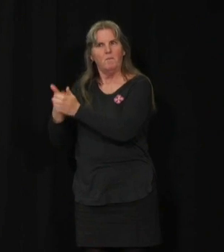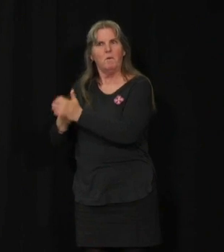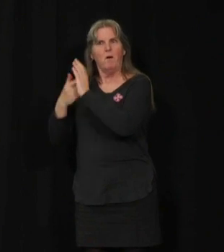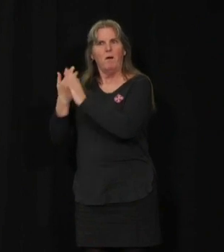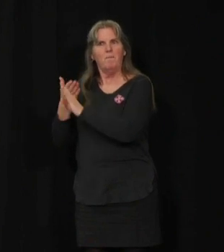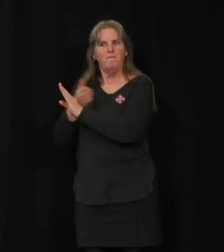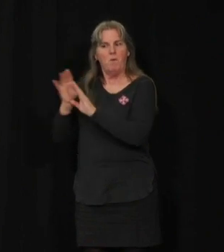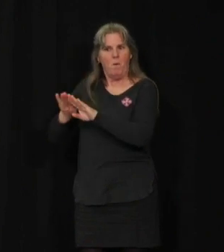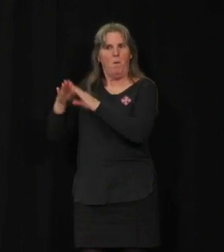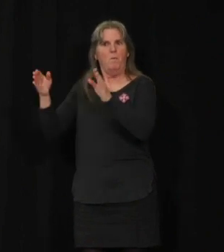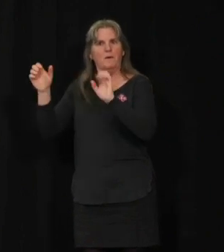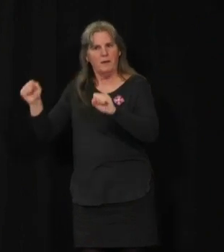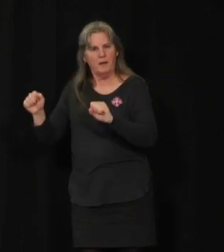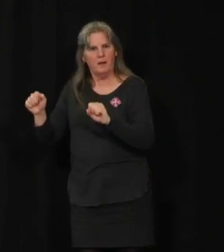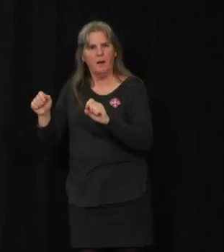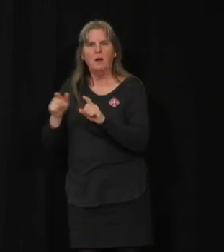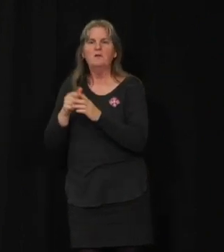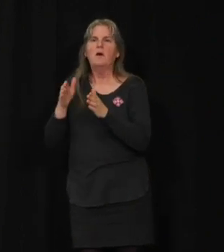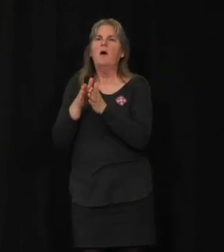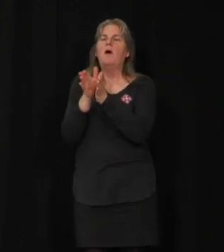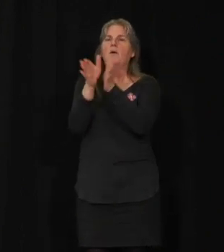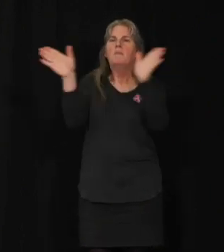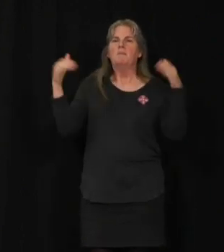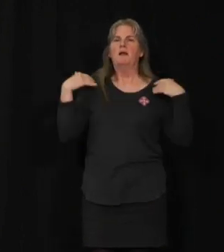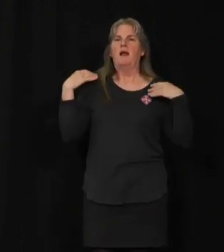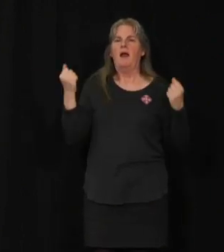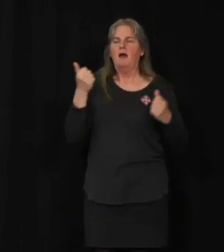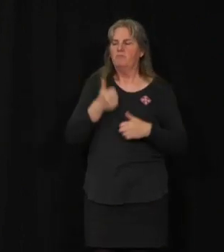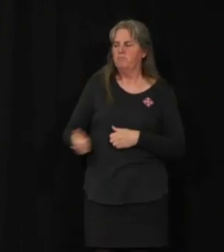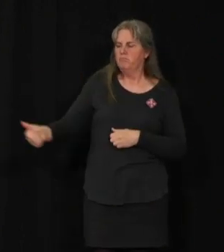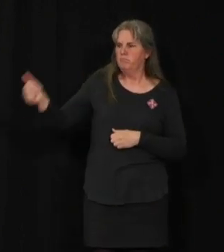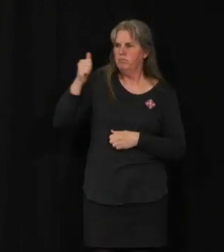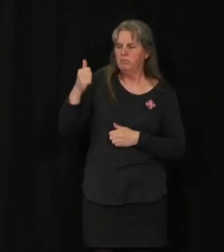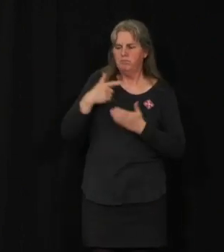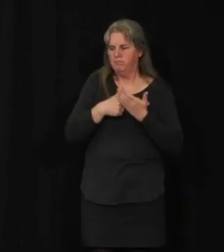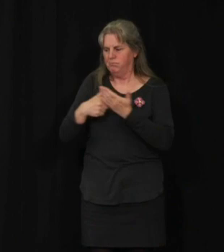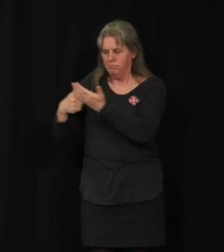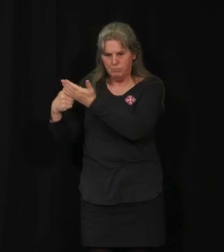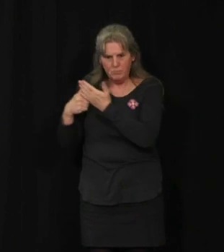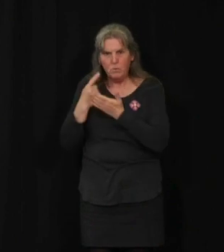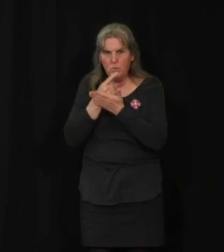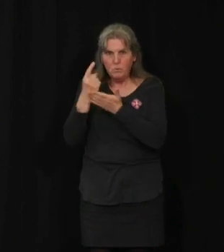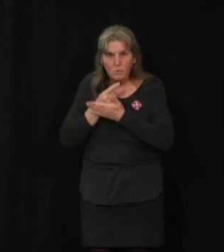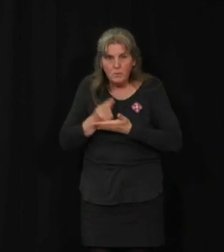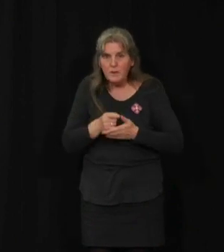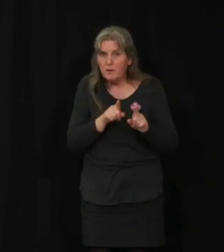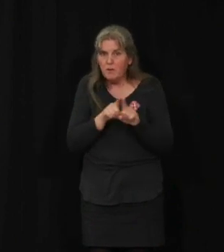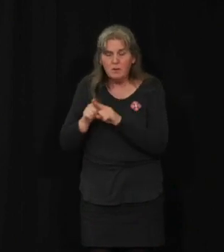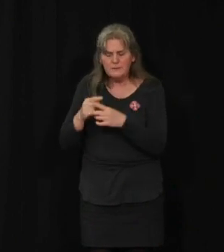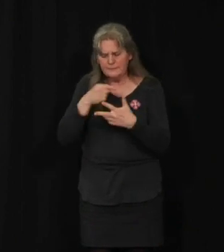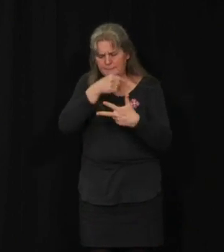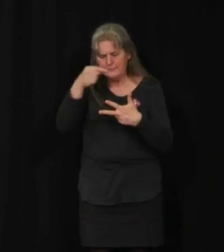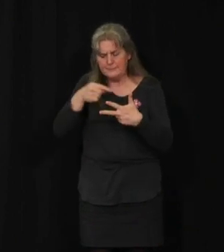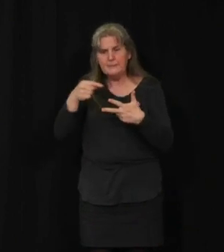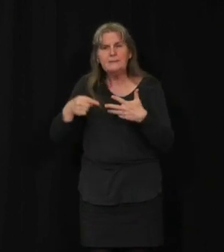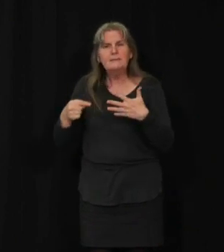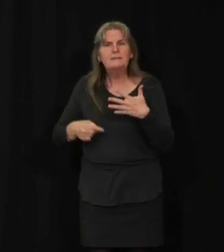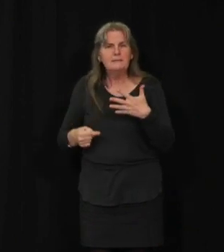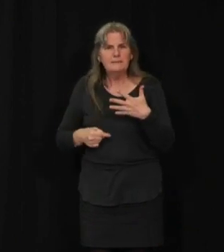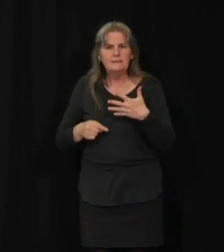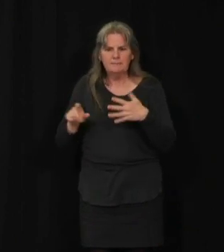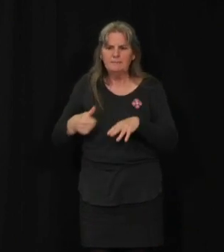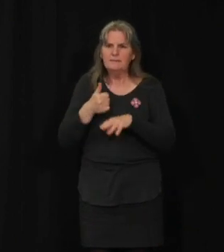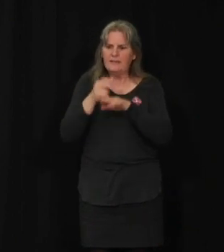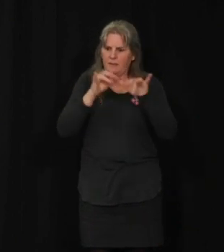the public health authorities from each region meeting also on a regular basis to determine the standards